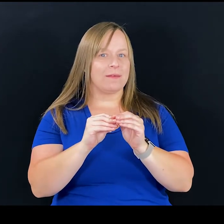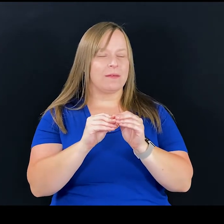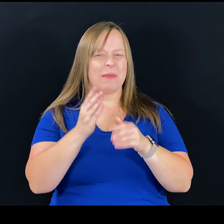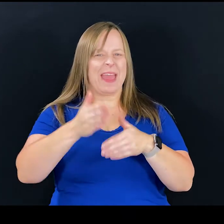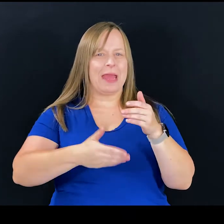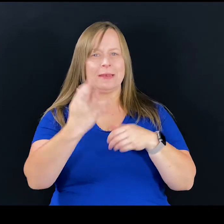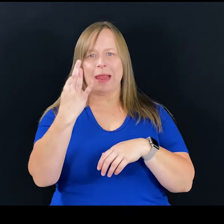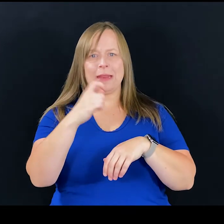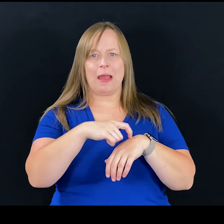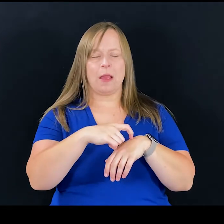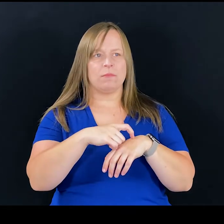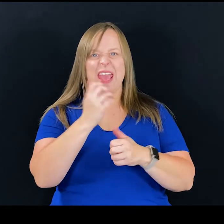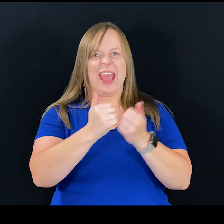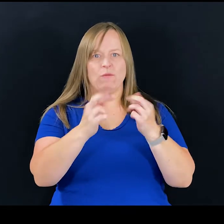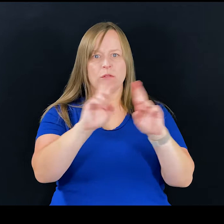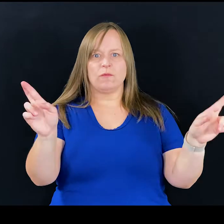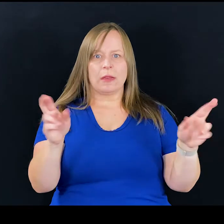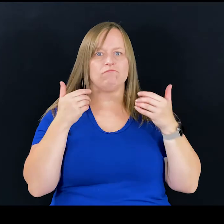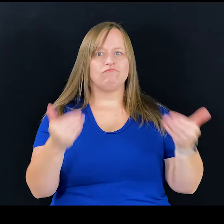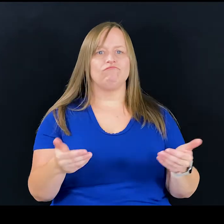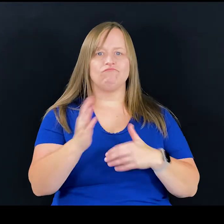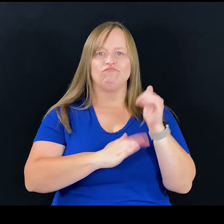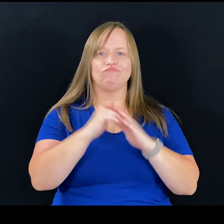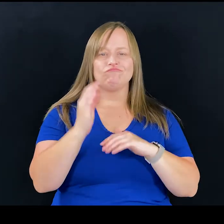And by the end, everybody's ready.